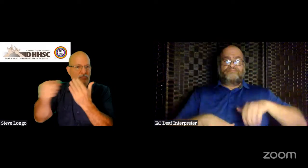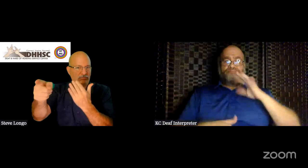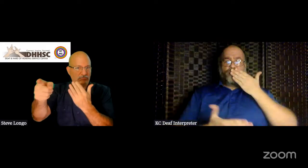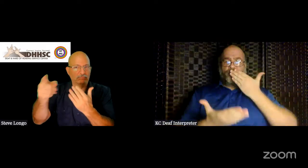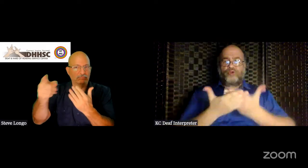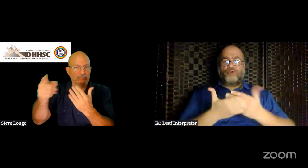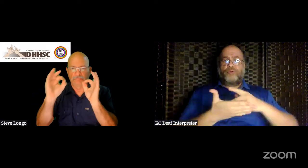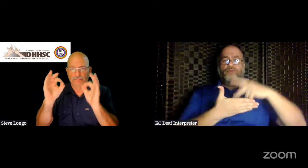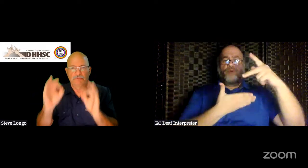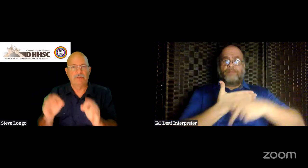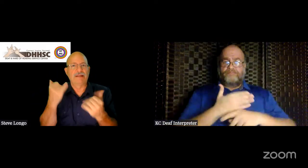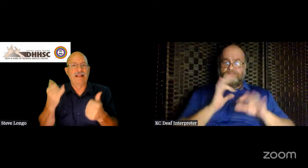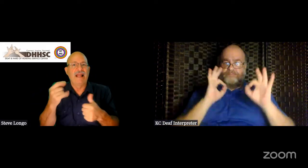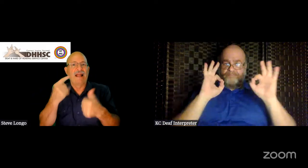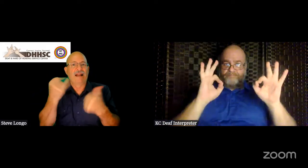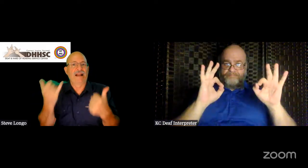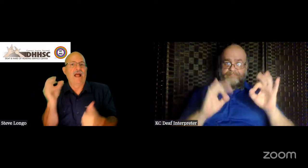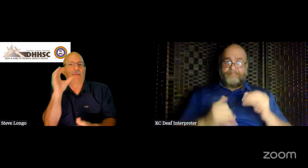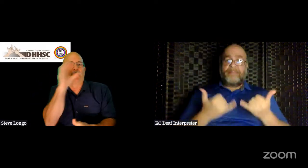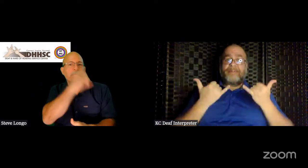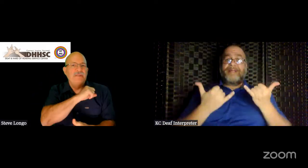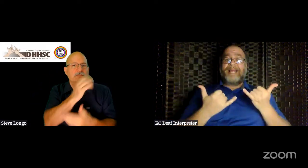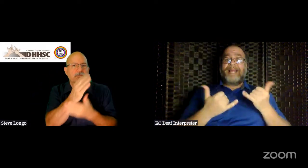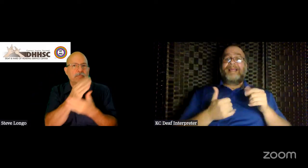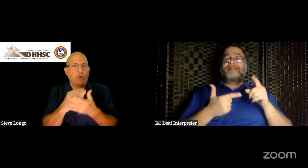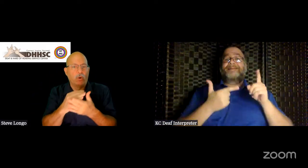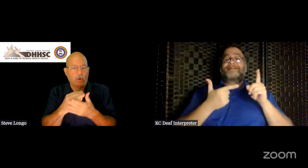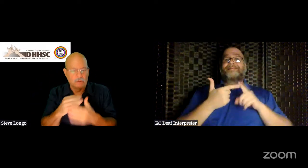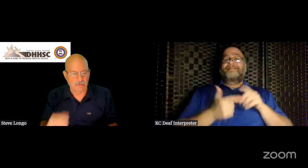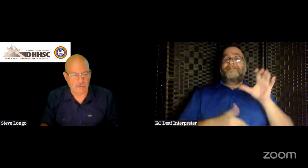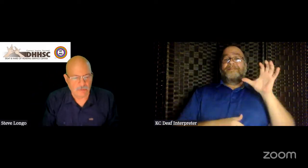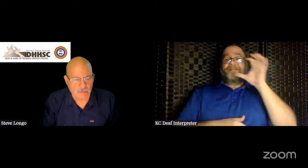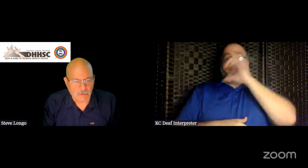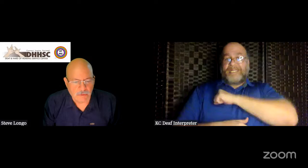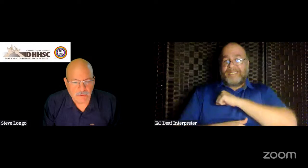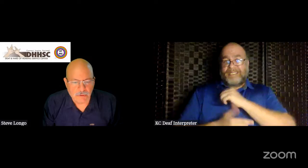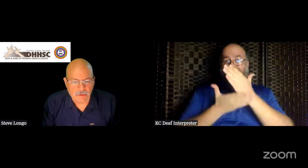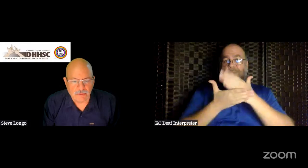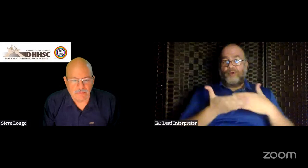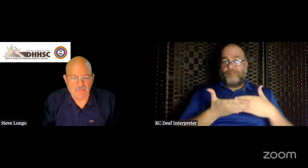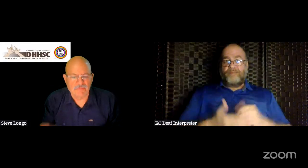The program itself went wonderfully.